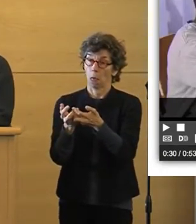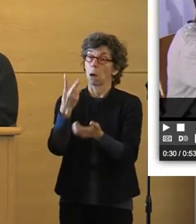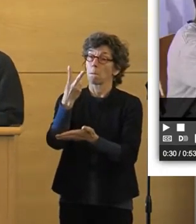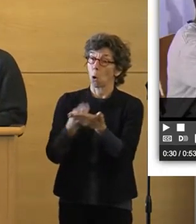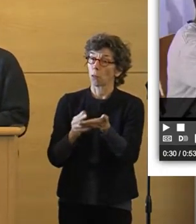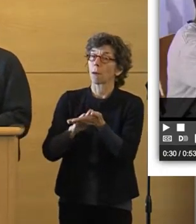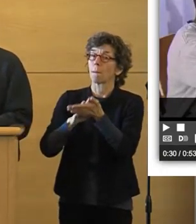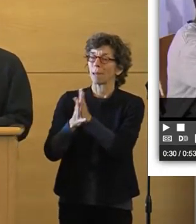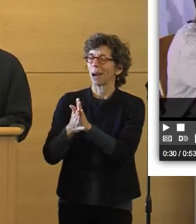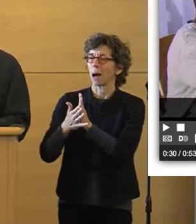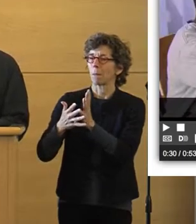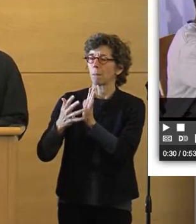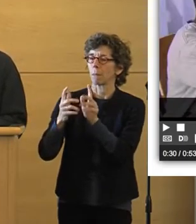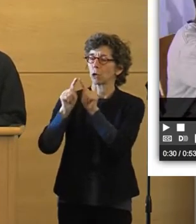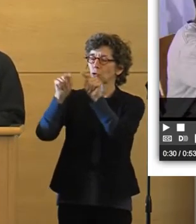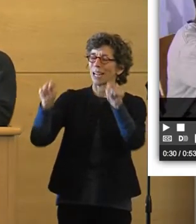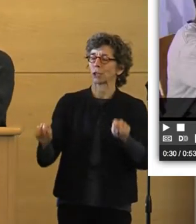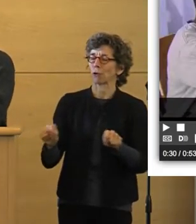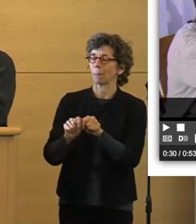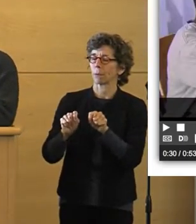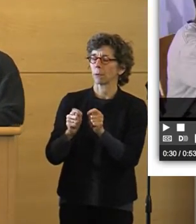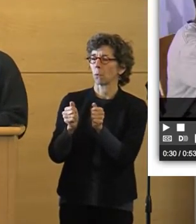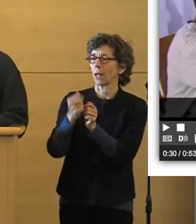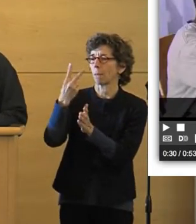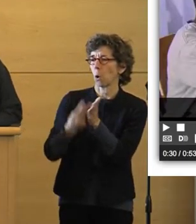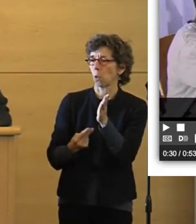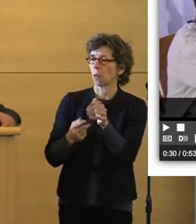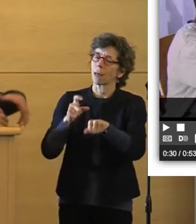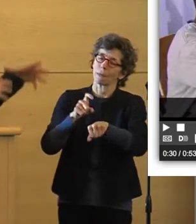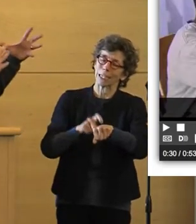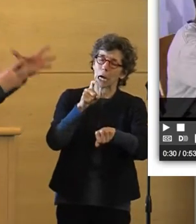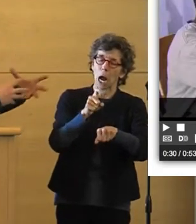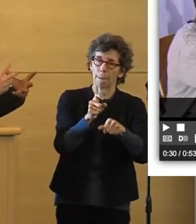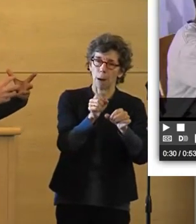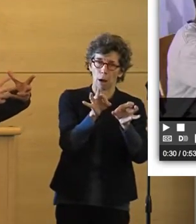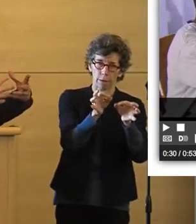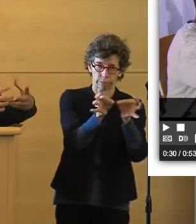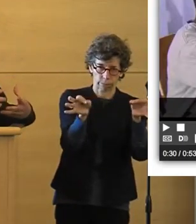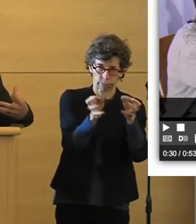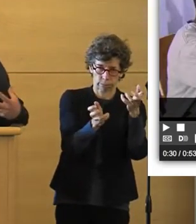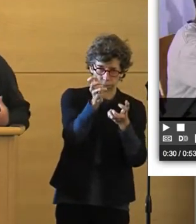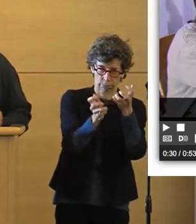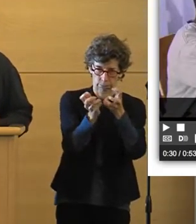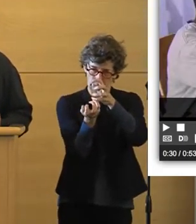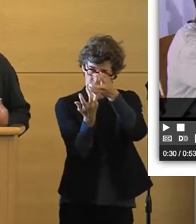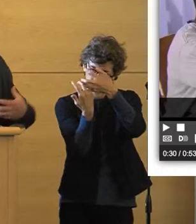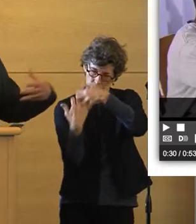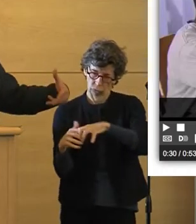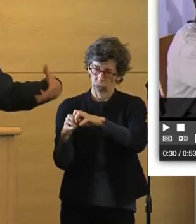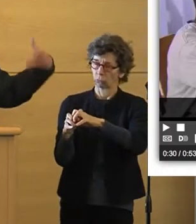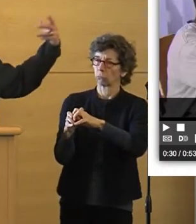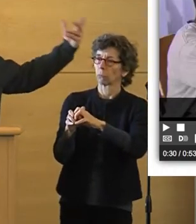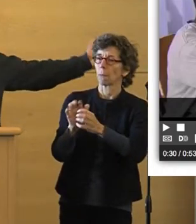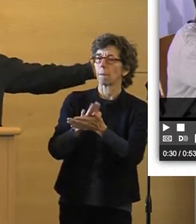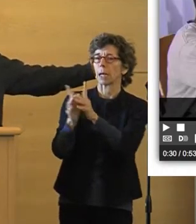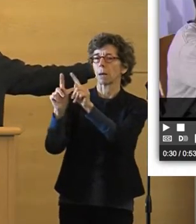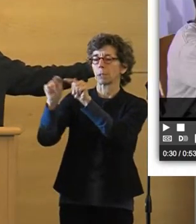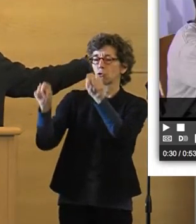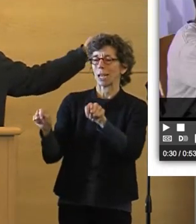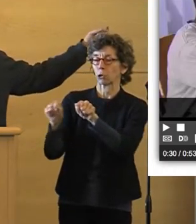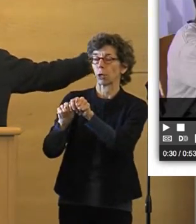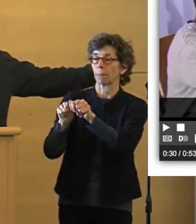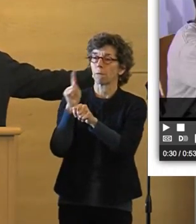in AblePlayer, and one of the cool things we do is we take the captions and the audio description and we